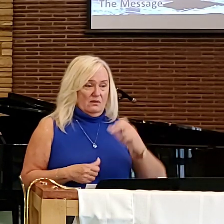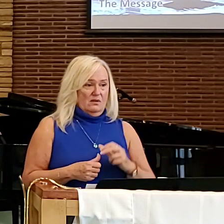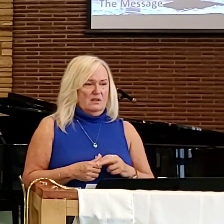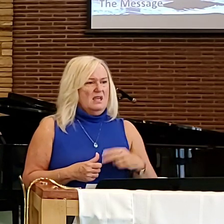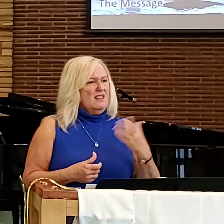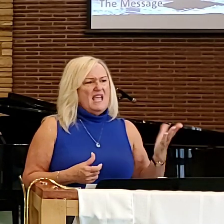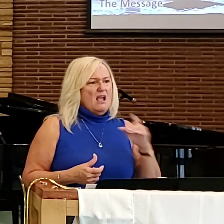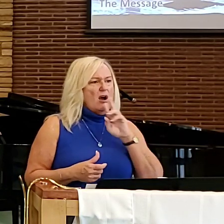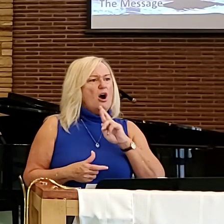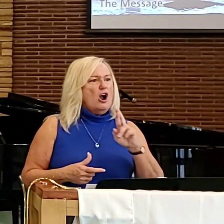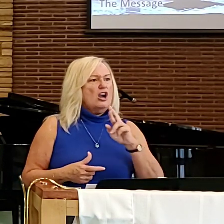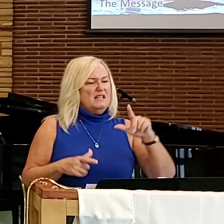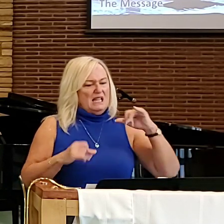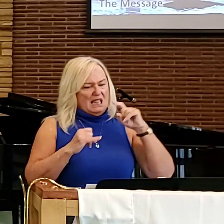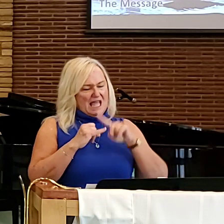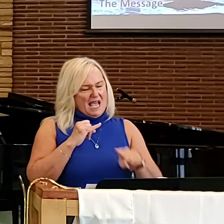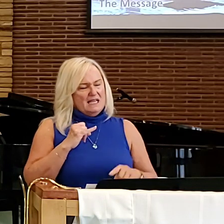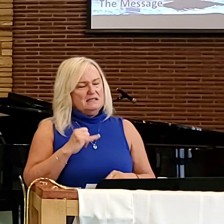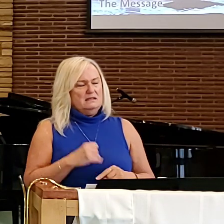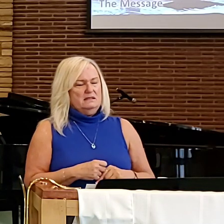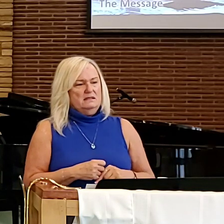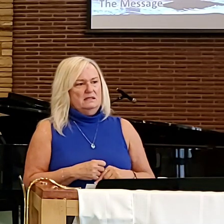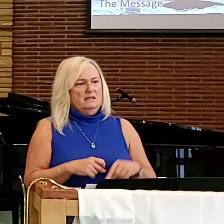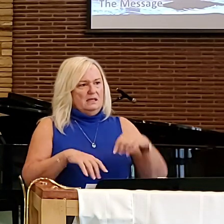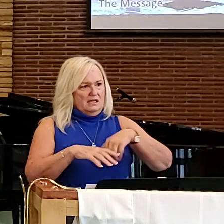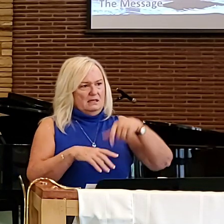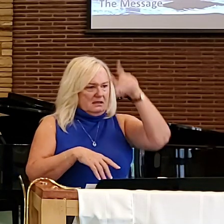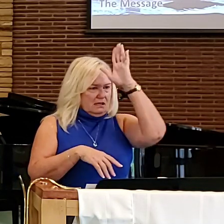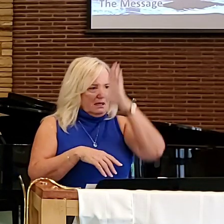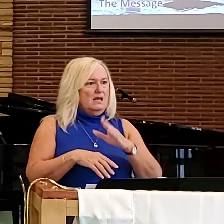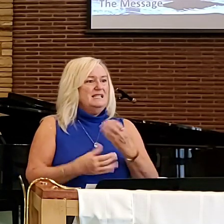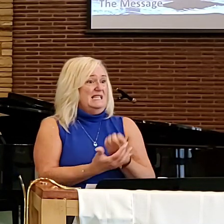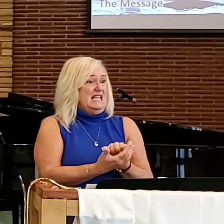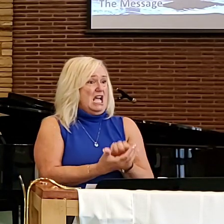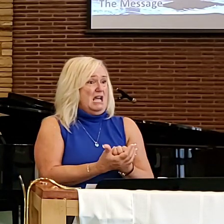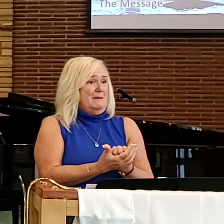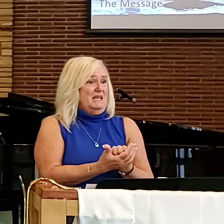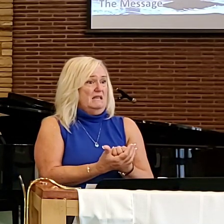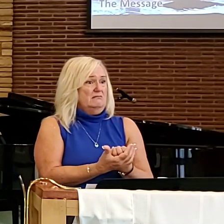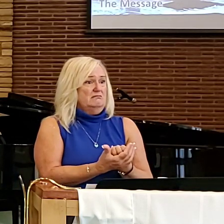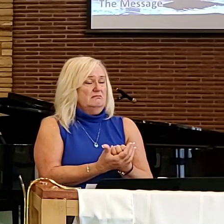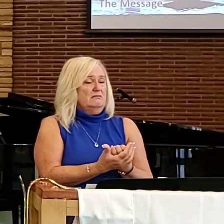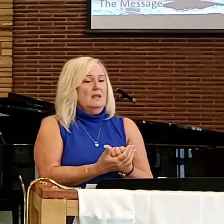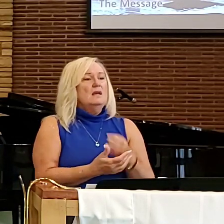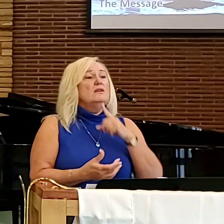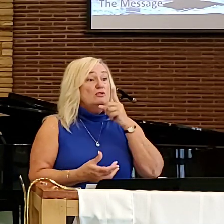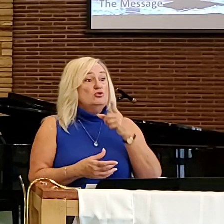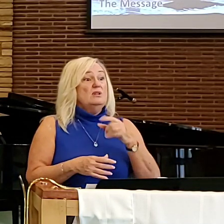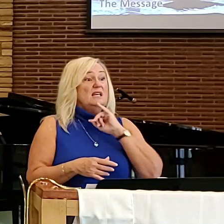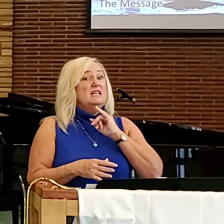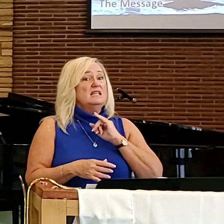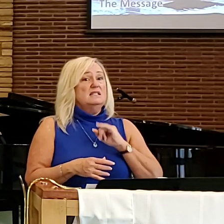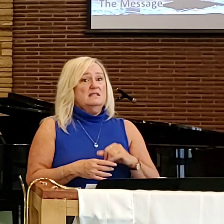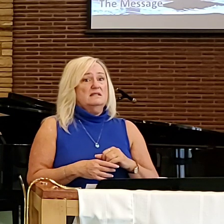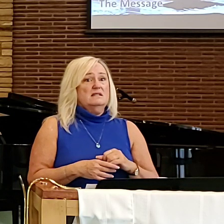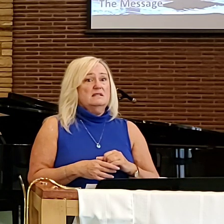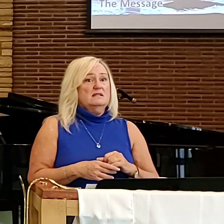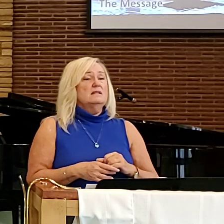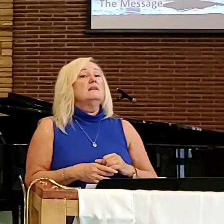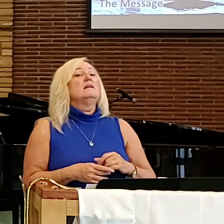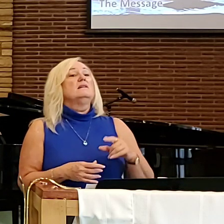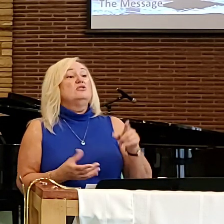That they are the last in God's economy. But the truth is